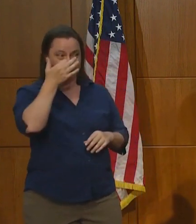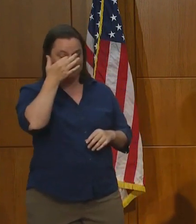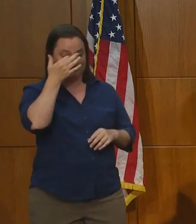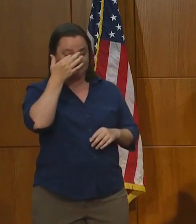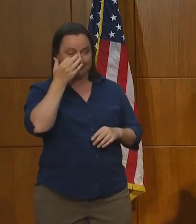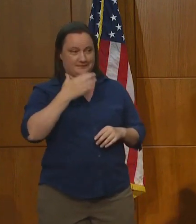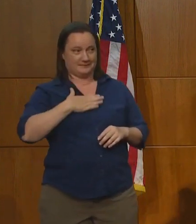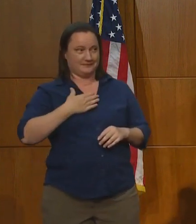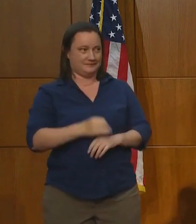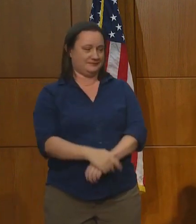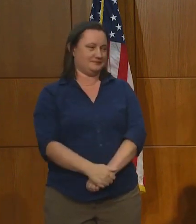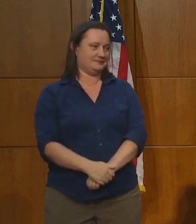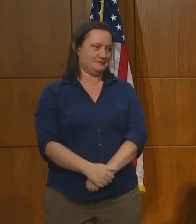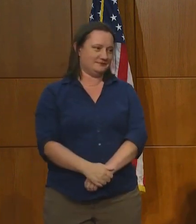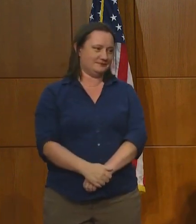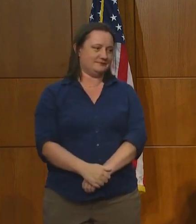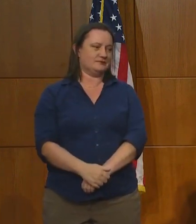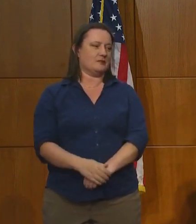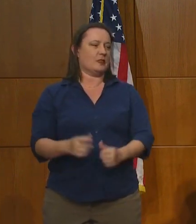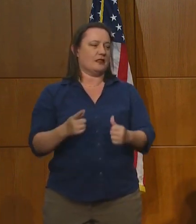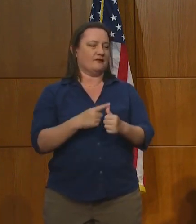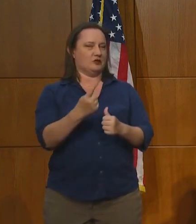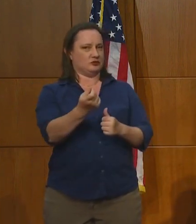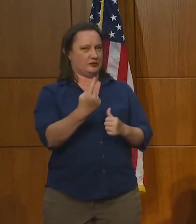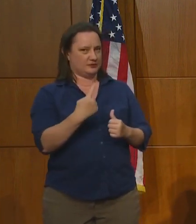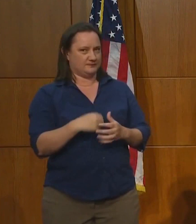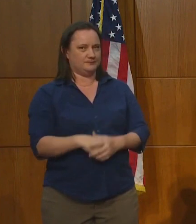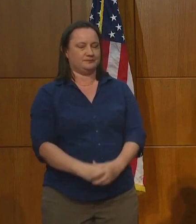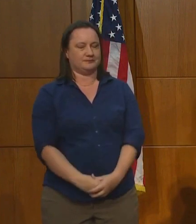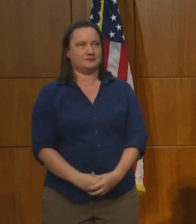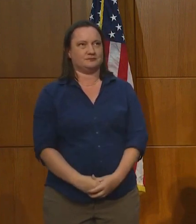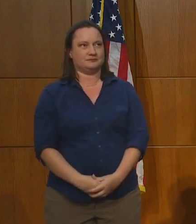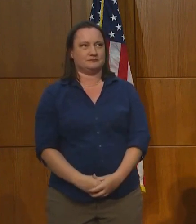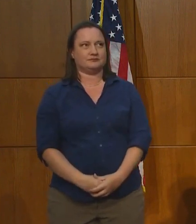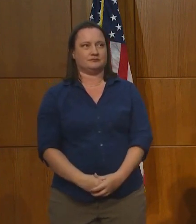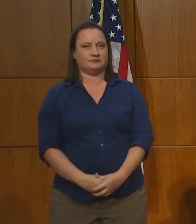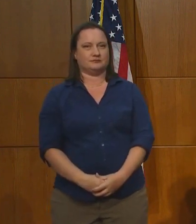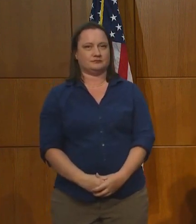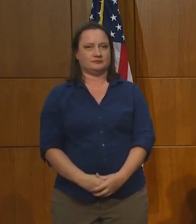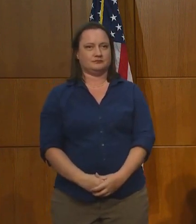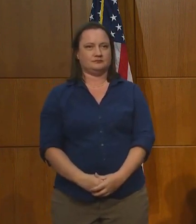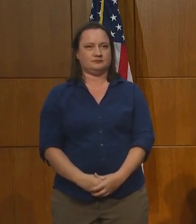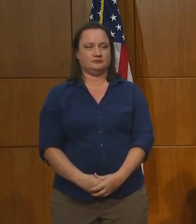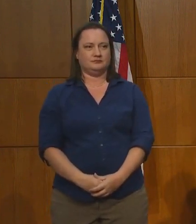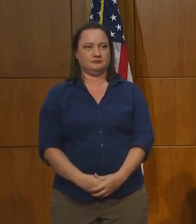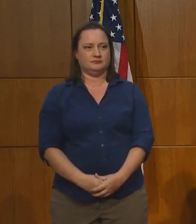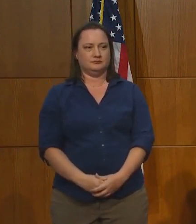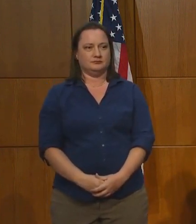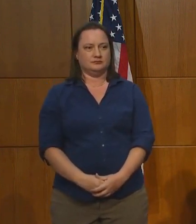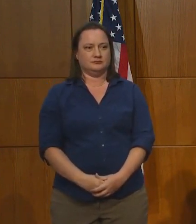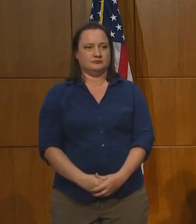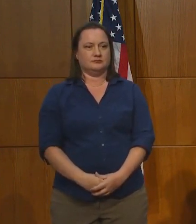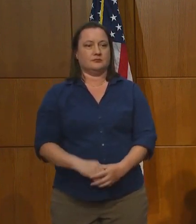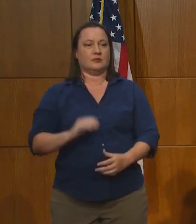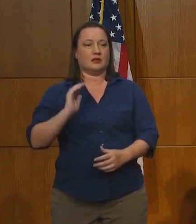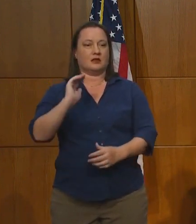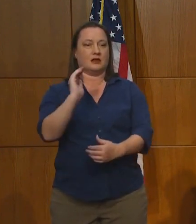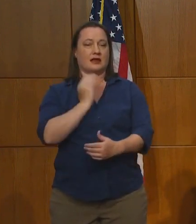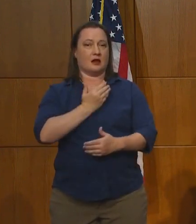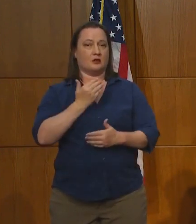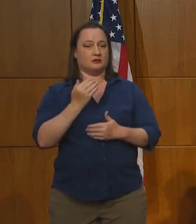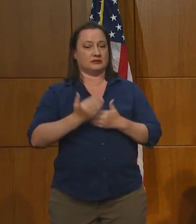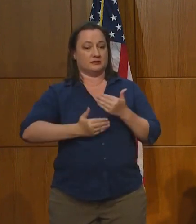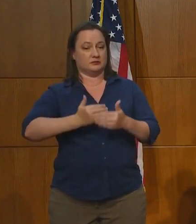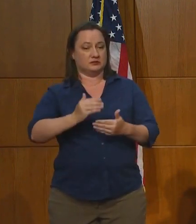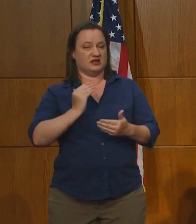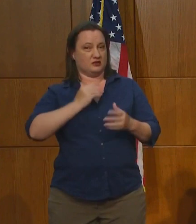would appreciate that. Let's talk about your first question. And what we're basing our decisions on, and